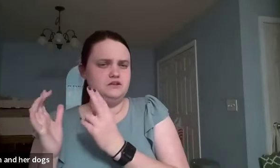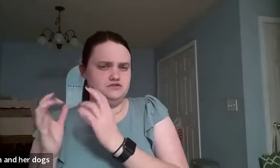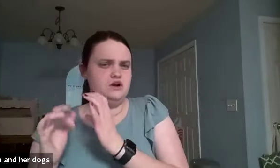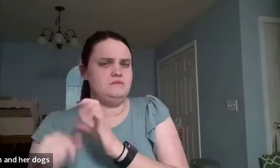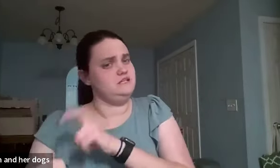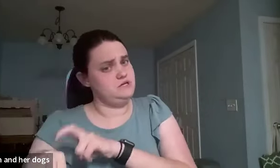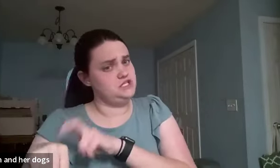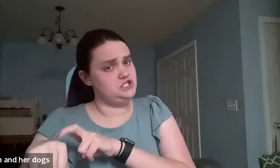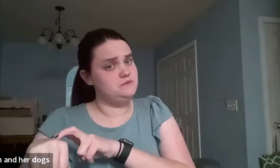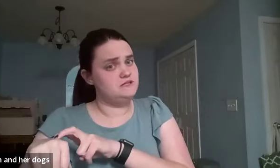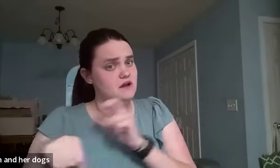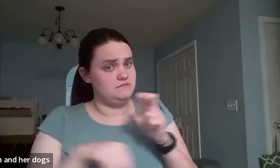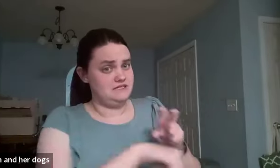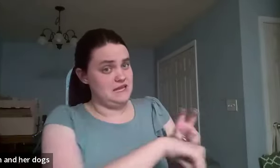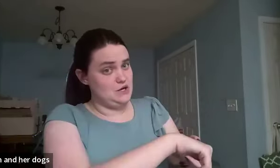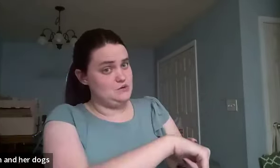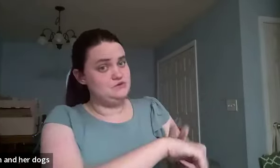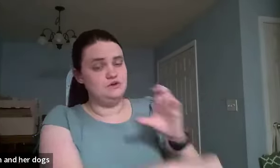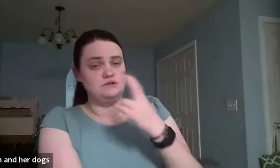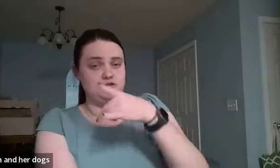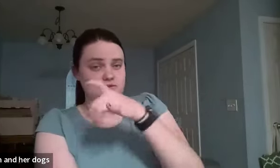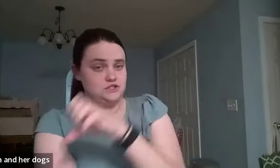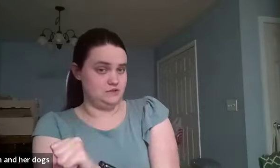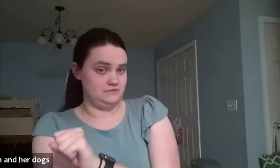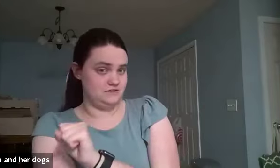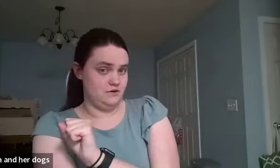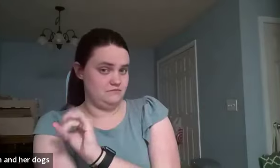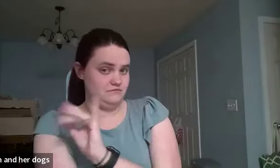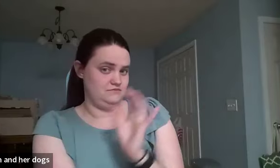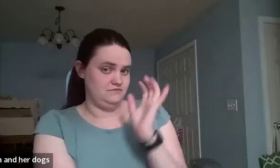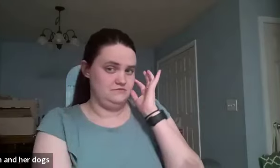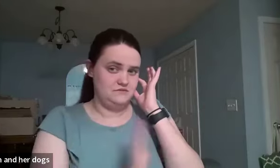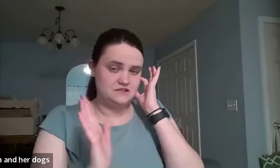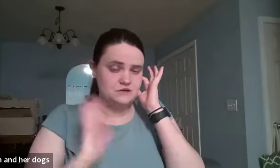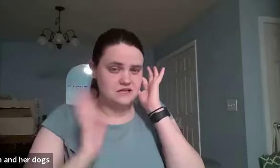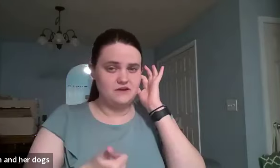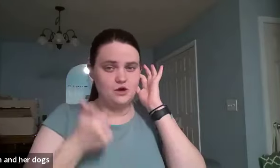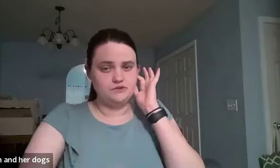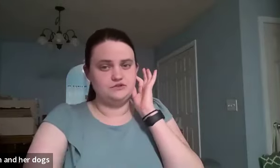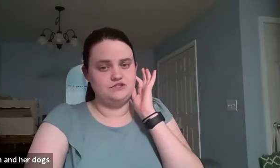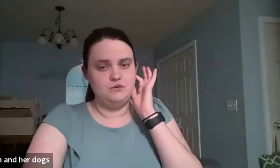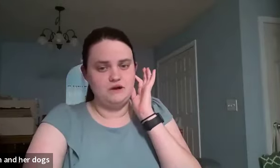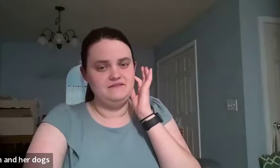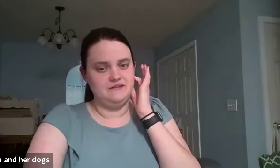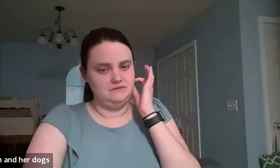it, you're talking about it's being chips and not potatoes, you can always finger spell chips as well. That's always kind of a helper support if need